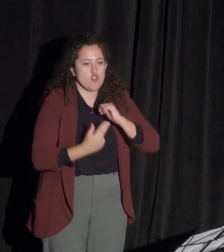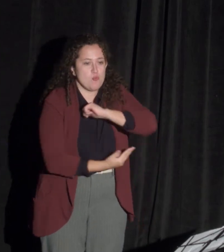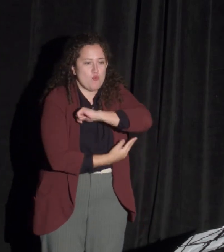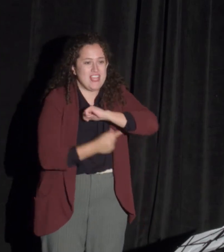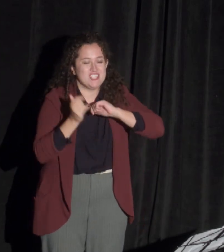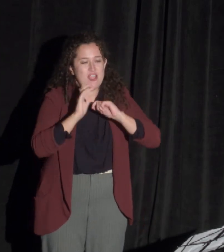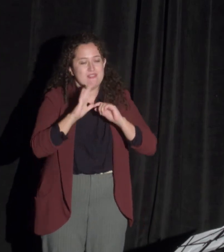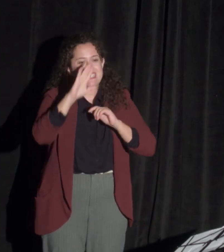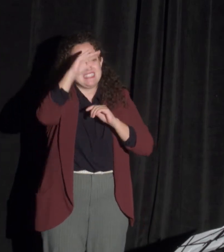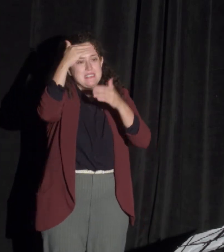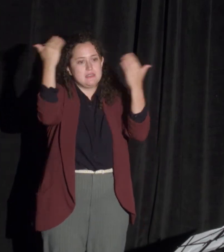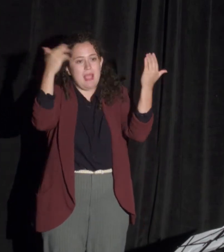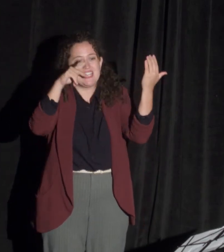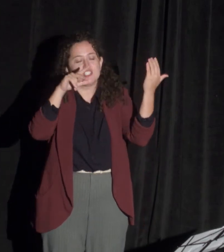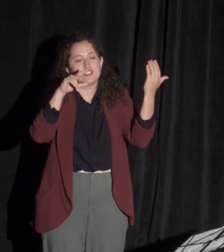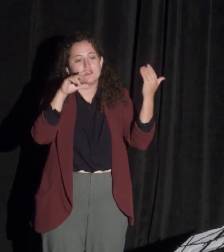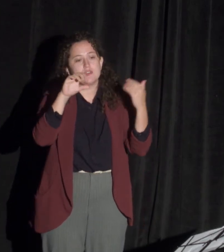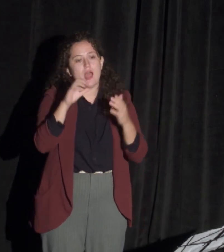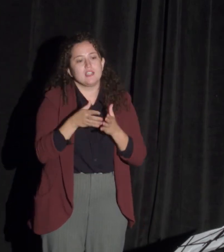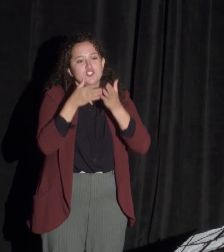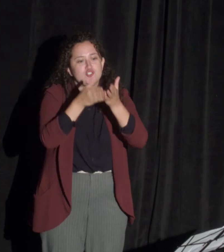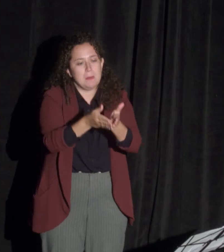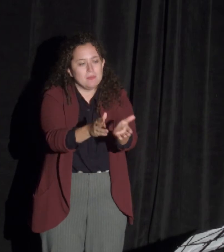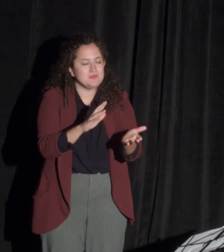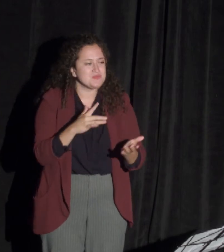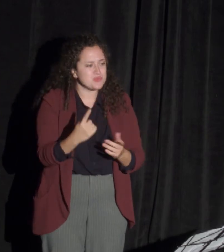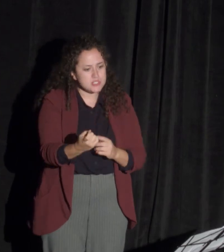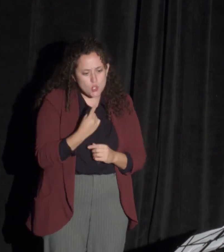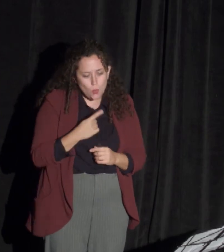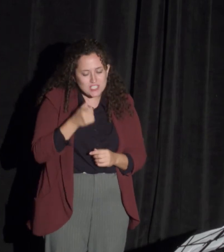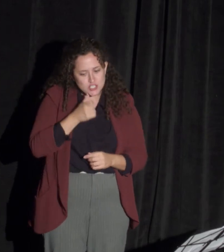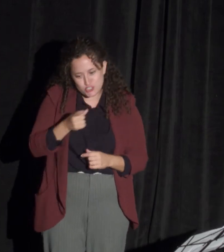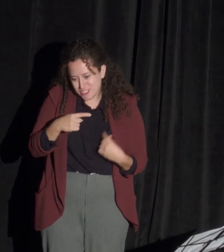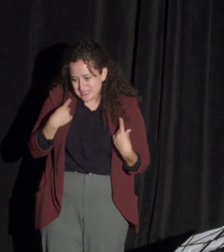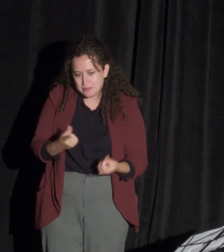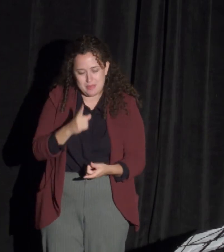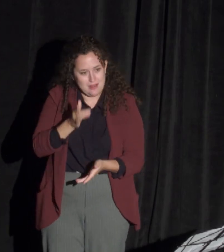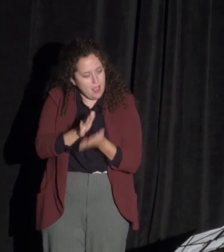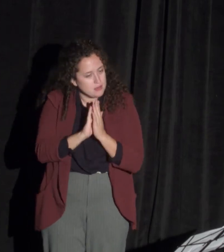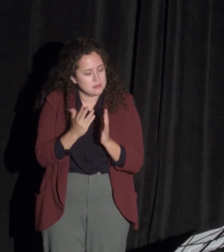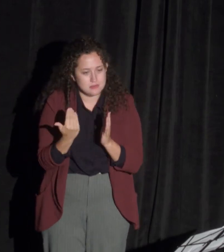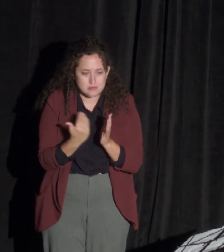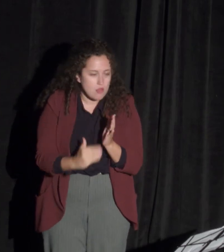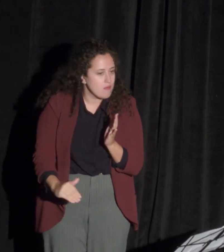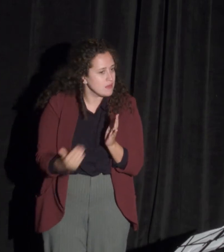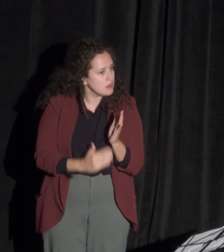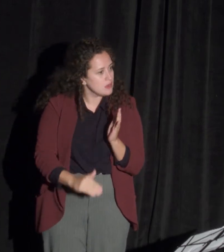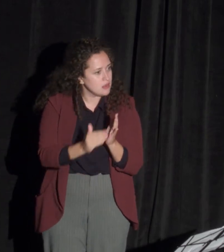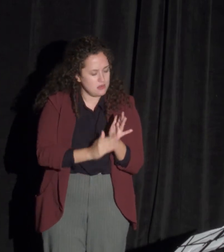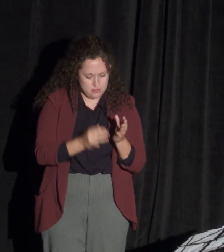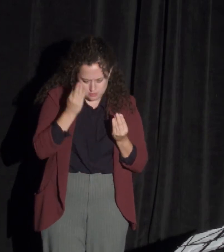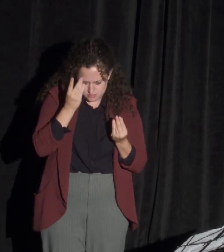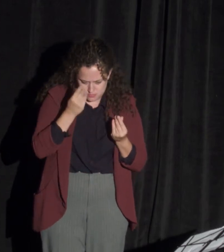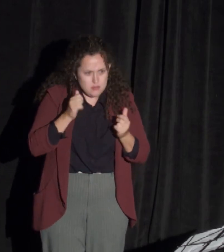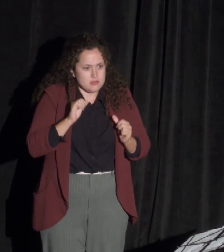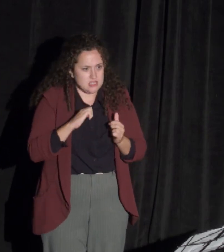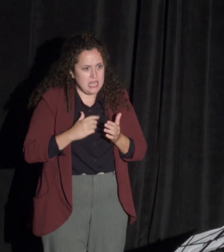And it was a question that felt like a Mahit question. It's the question she's been asking the whole time, whether she gets to be human in Tixkalan, whether there